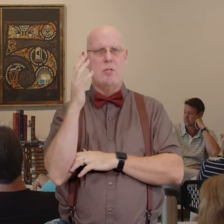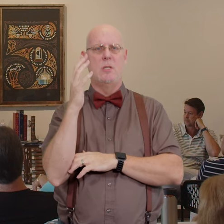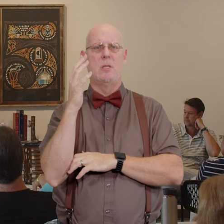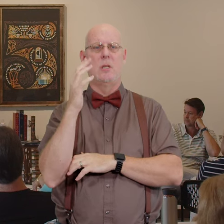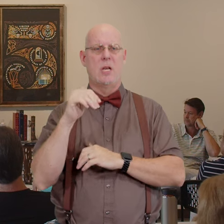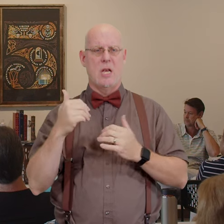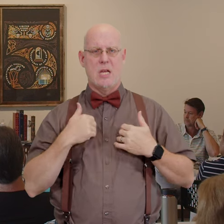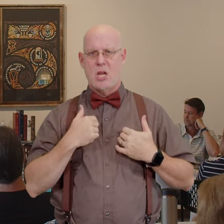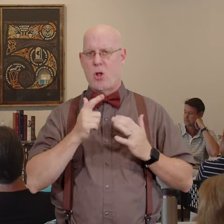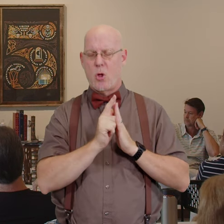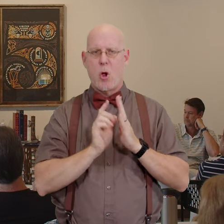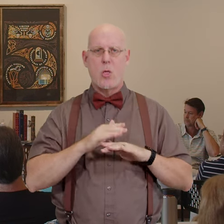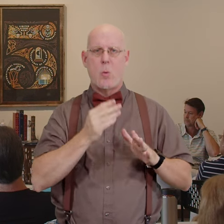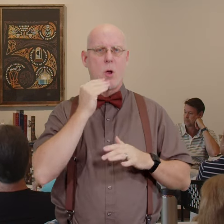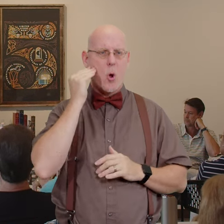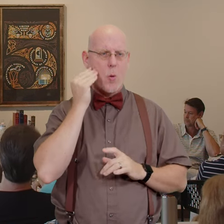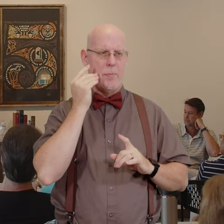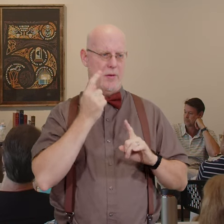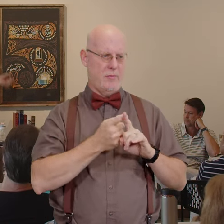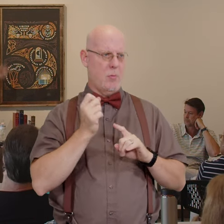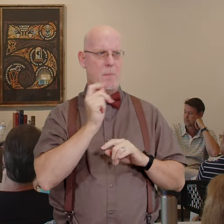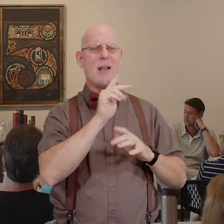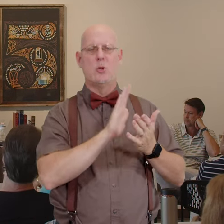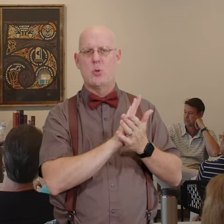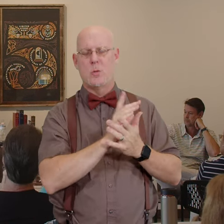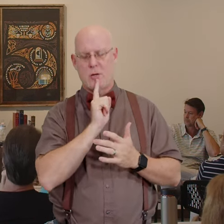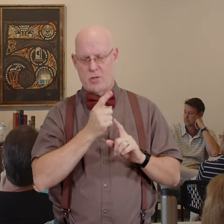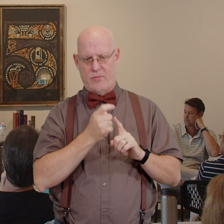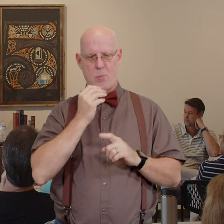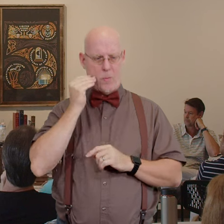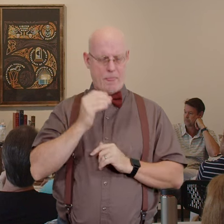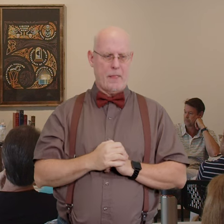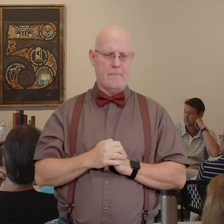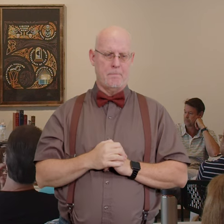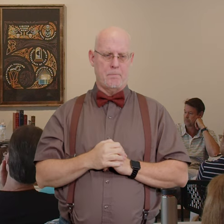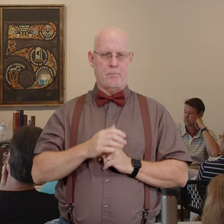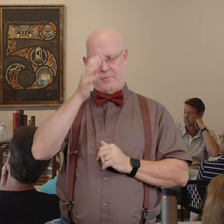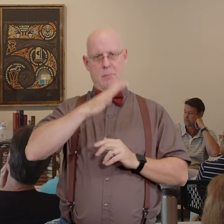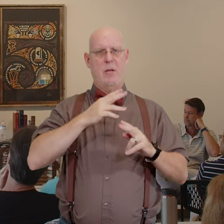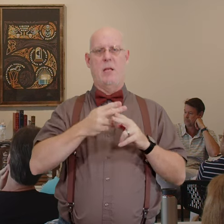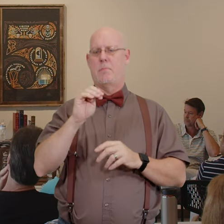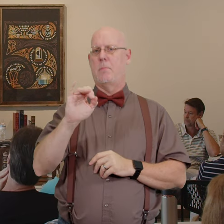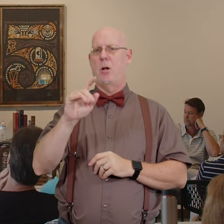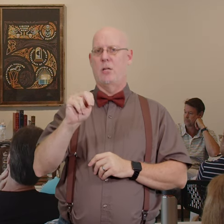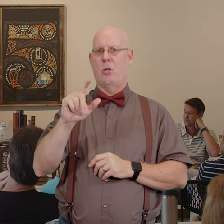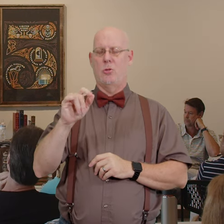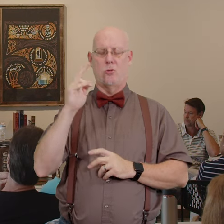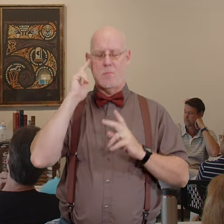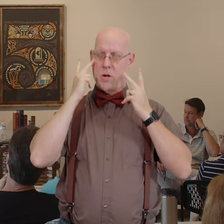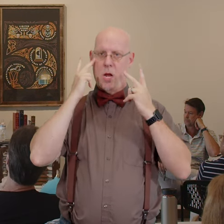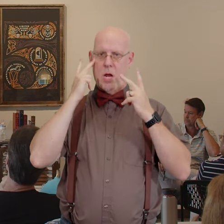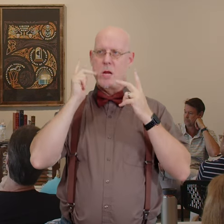young lawyer is on his way home from, or on his way back to school, actually, from home. And his name is Martin Luther. And